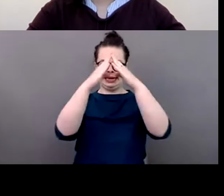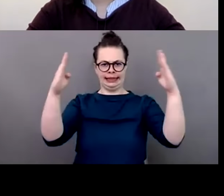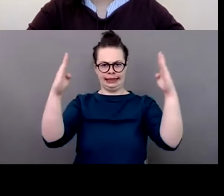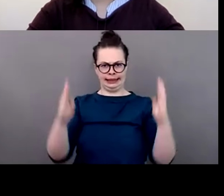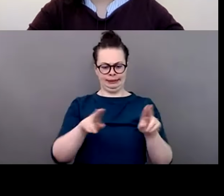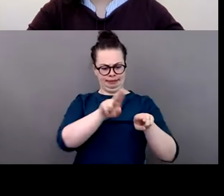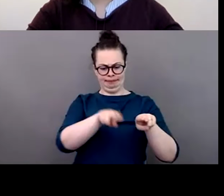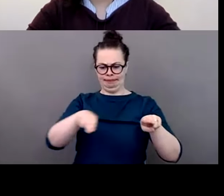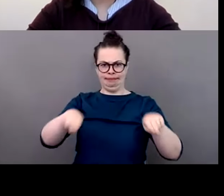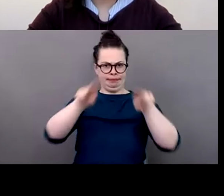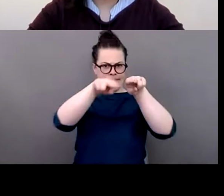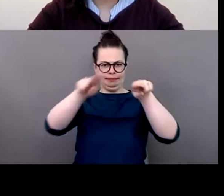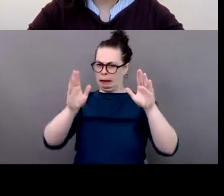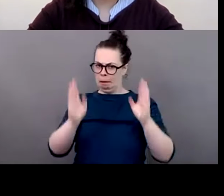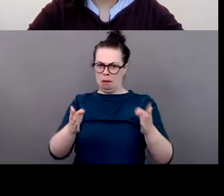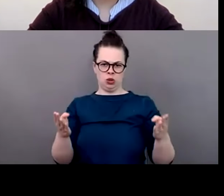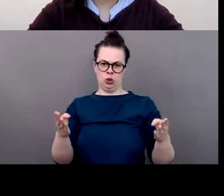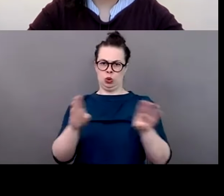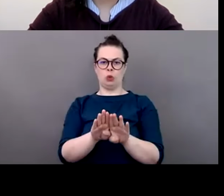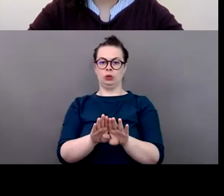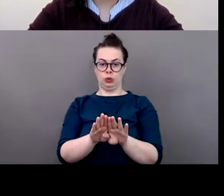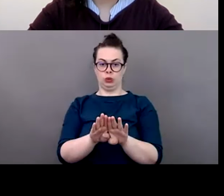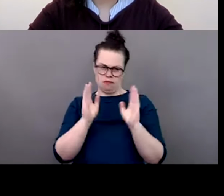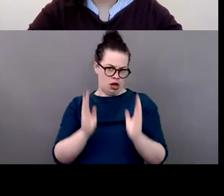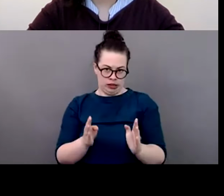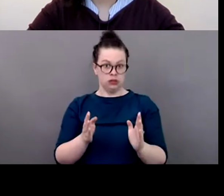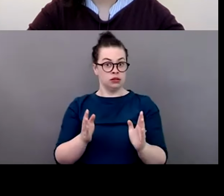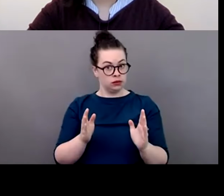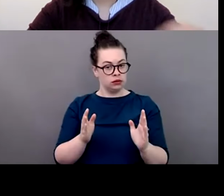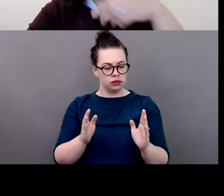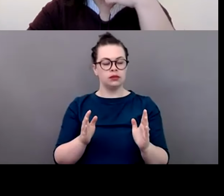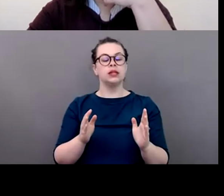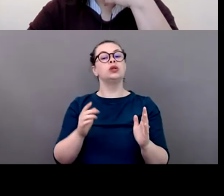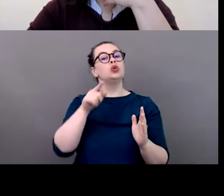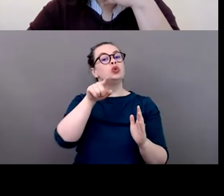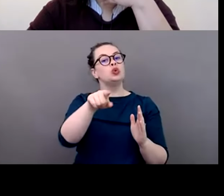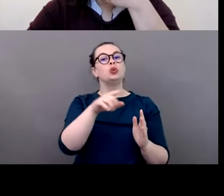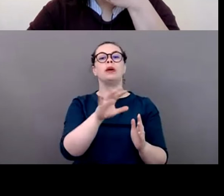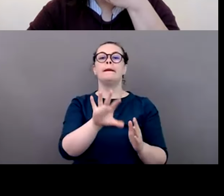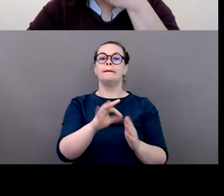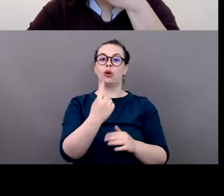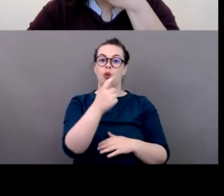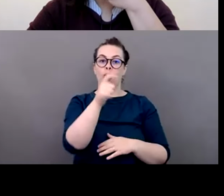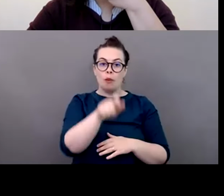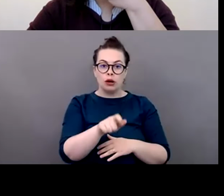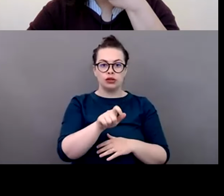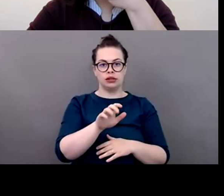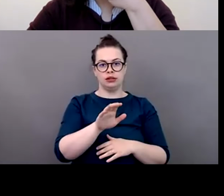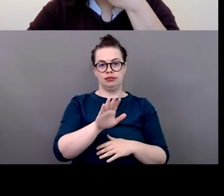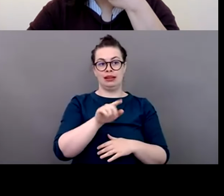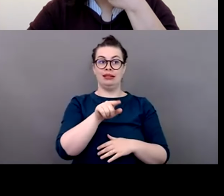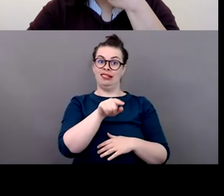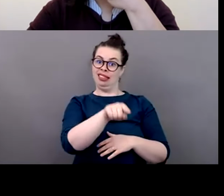if you take a case from of a person who is living in a great